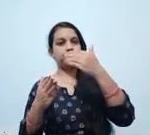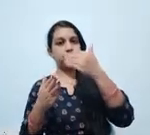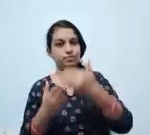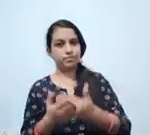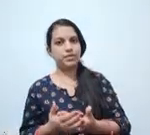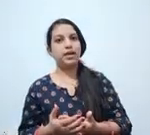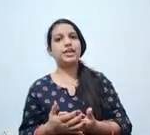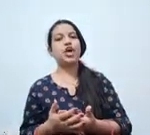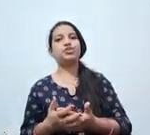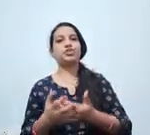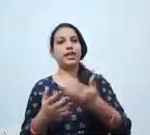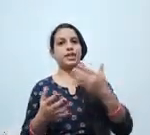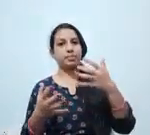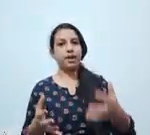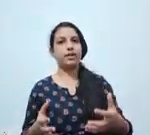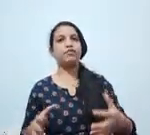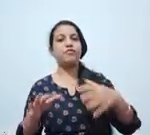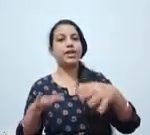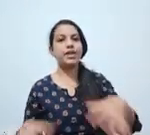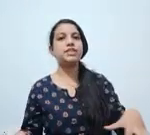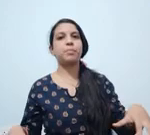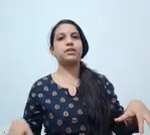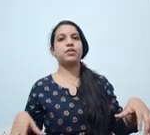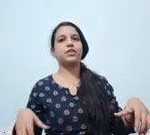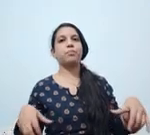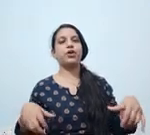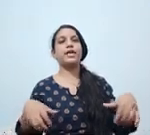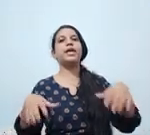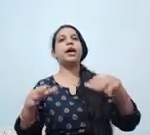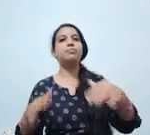the deoxygenated blood from various parts of the body comes